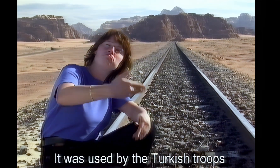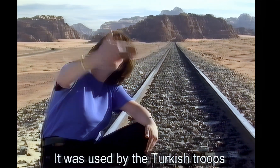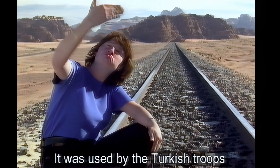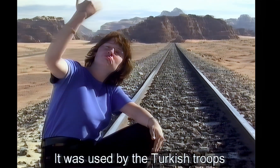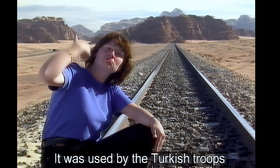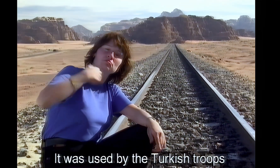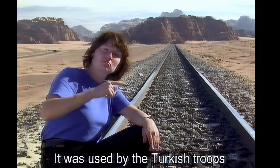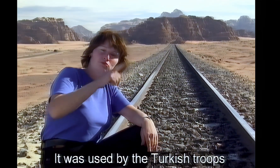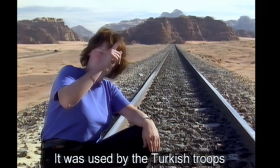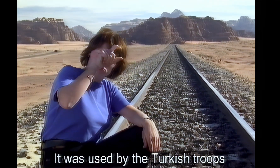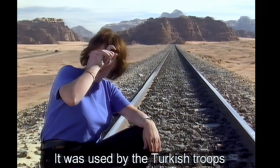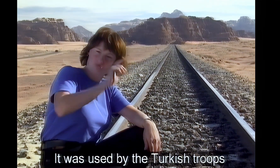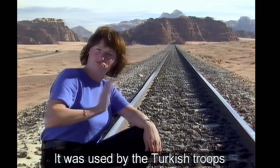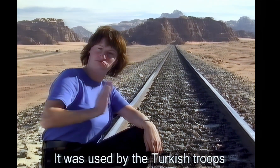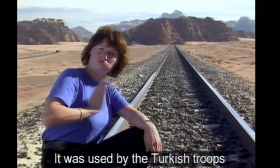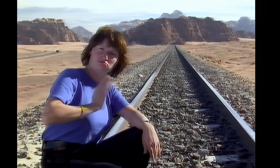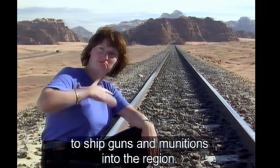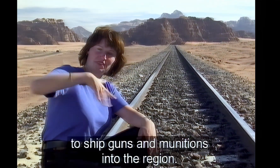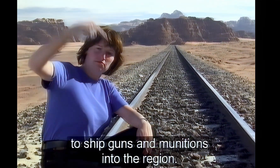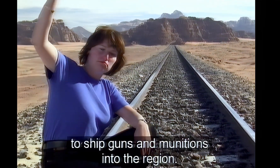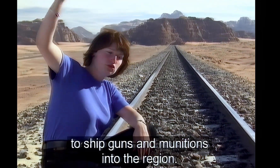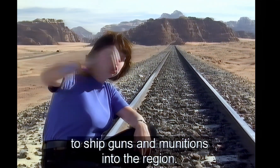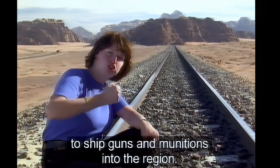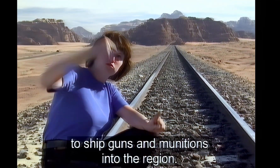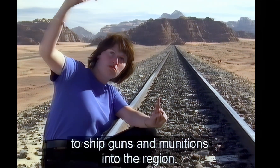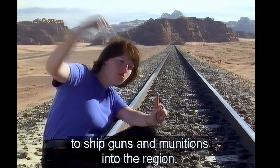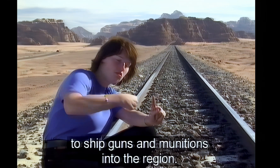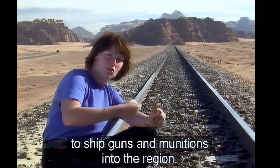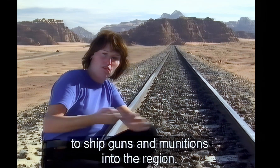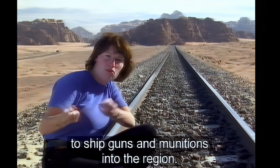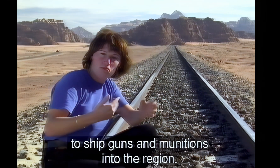was used by the Turkish troops to ship guns and munitions into the region.